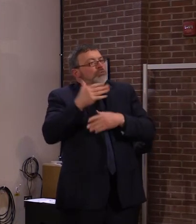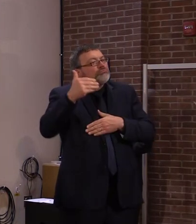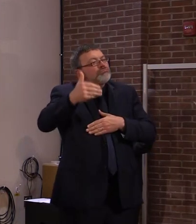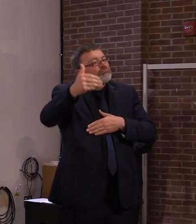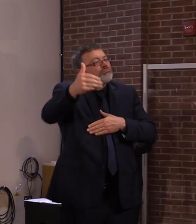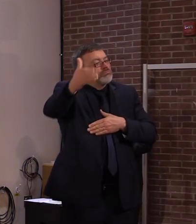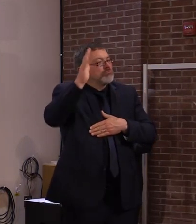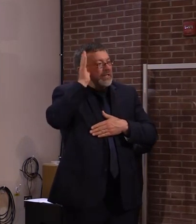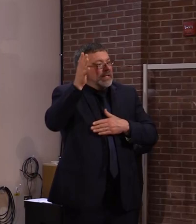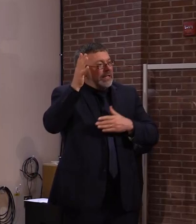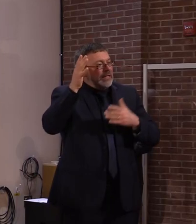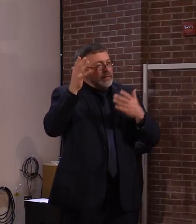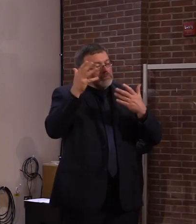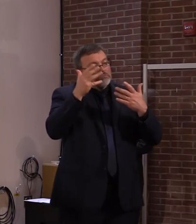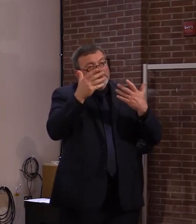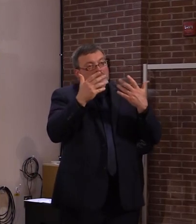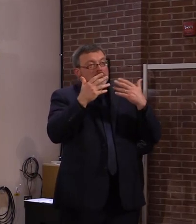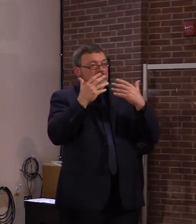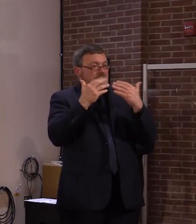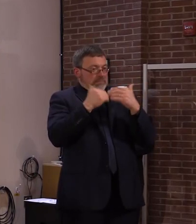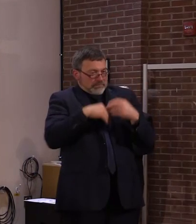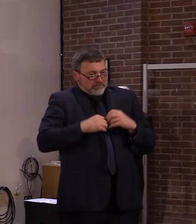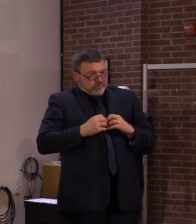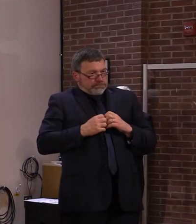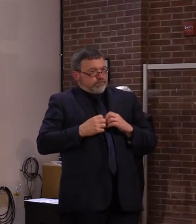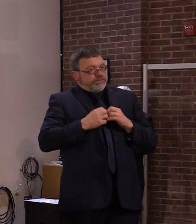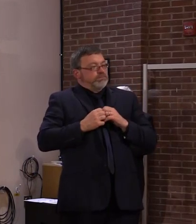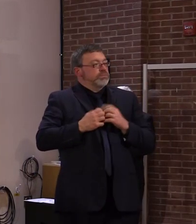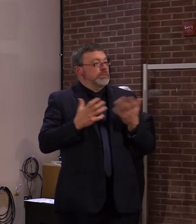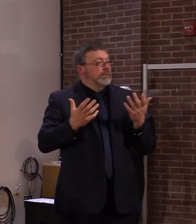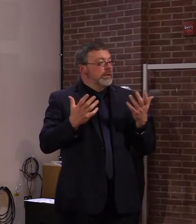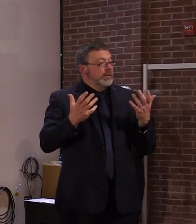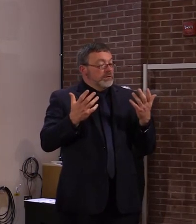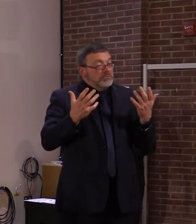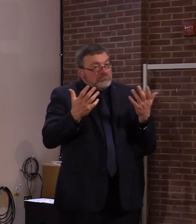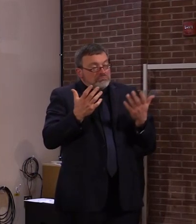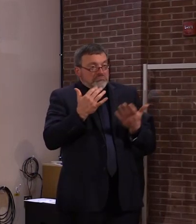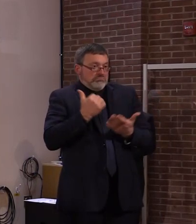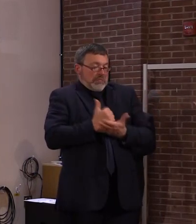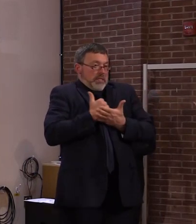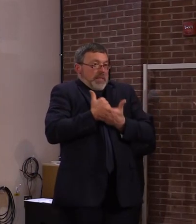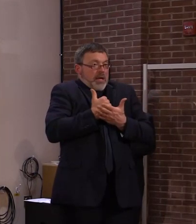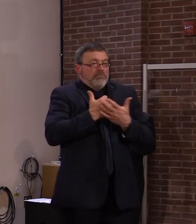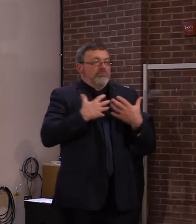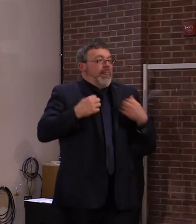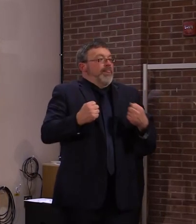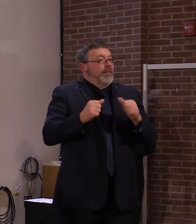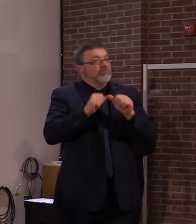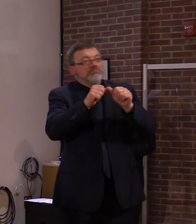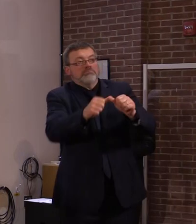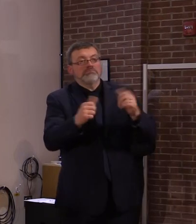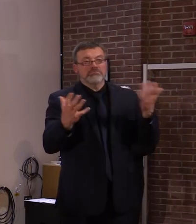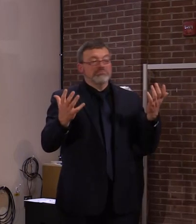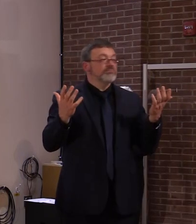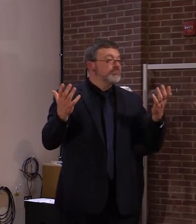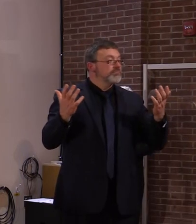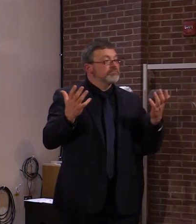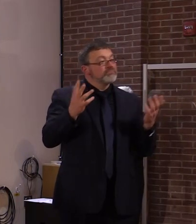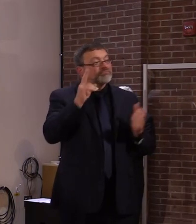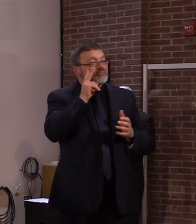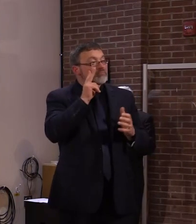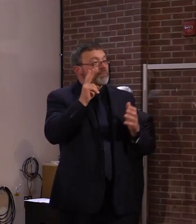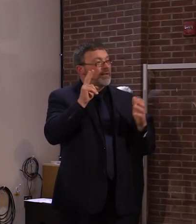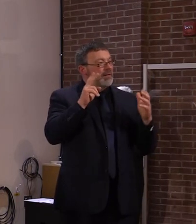that should affect us in some way, in a positive way, over the next few months. But we want to keep them out of the